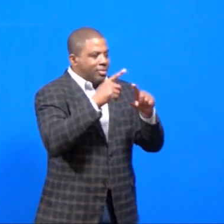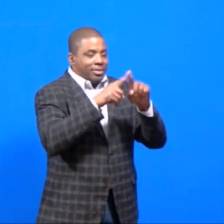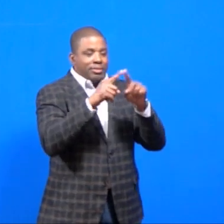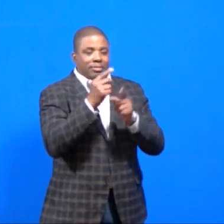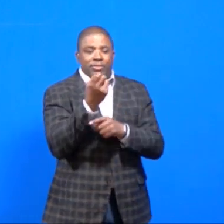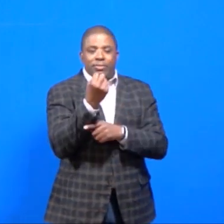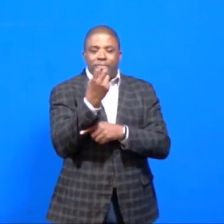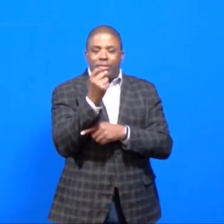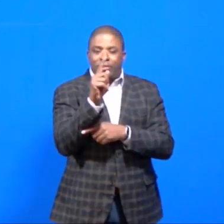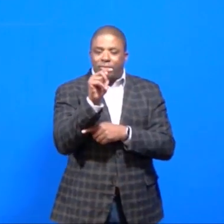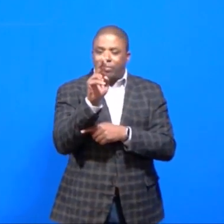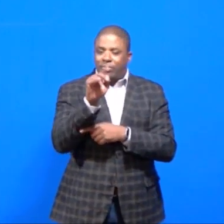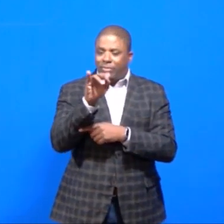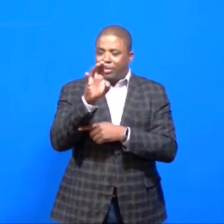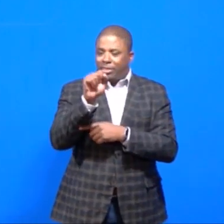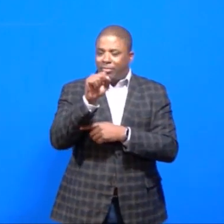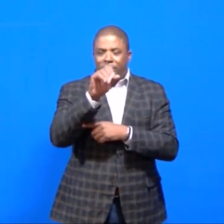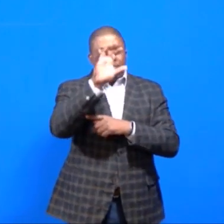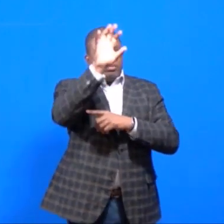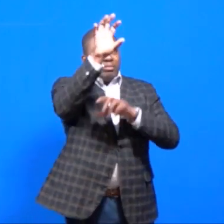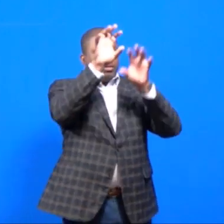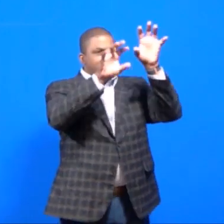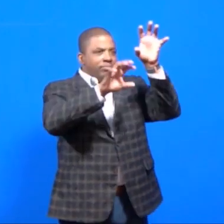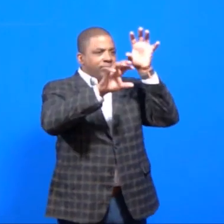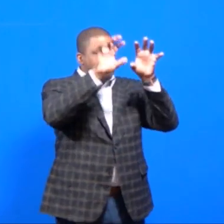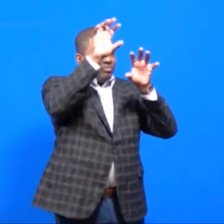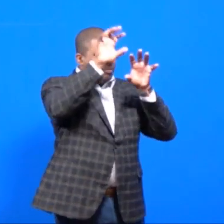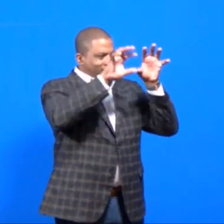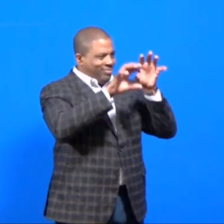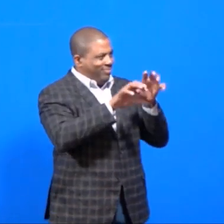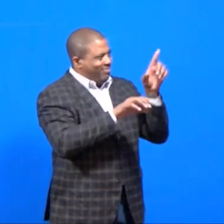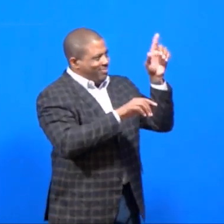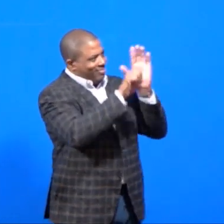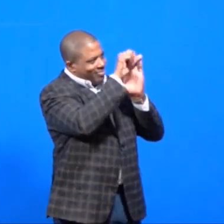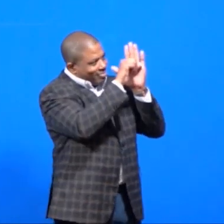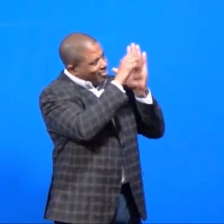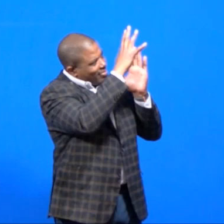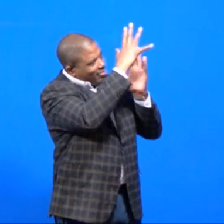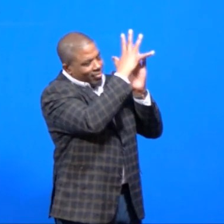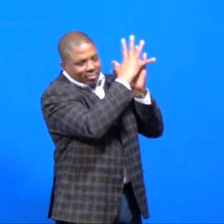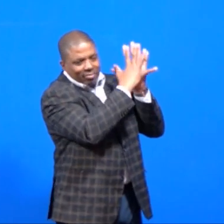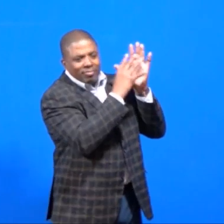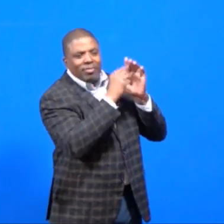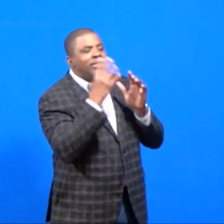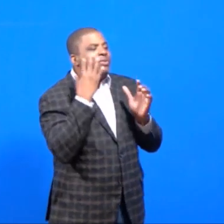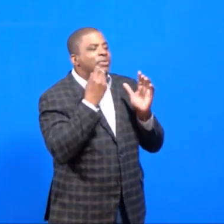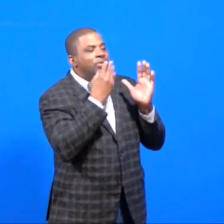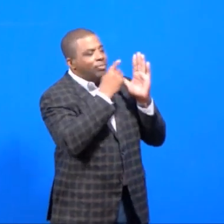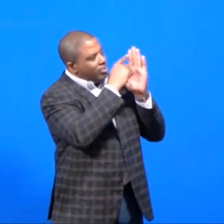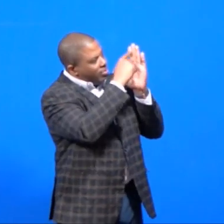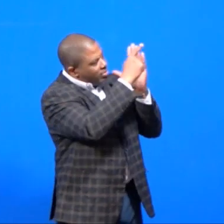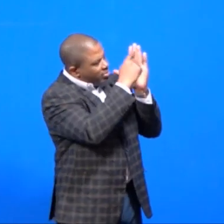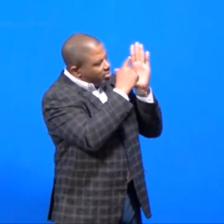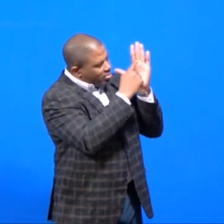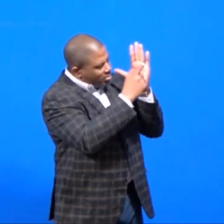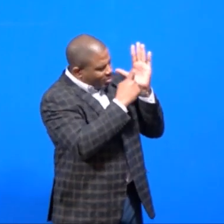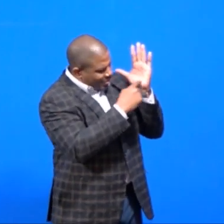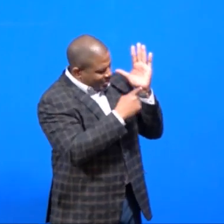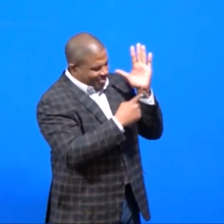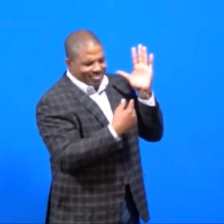And when we look at the map, we see the different 12 tribes and where they were placed and what regions it was that they had.